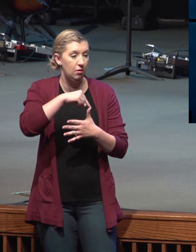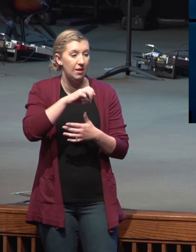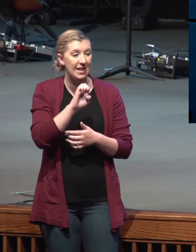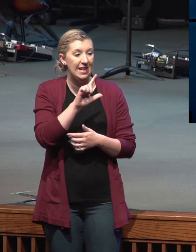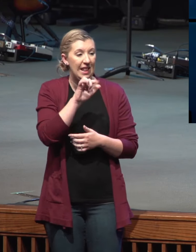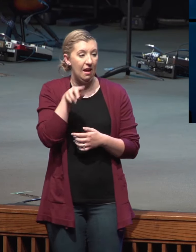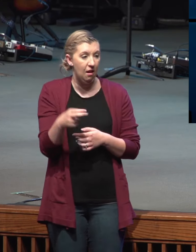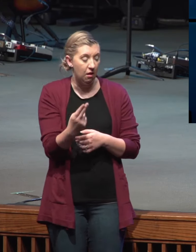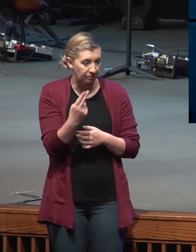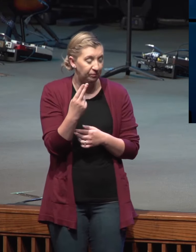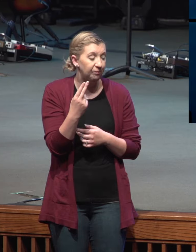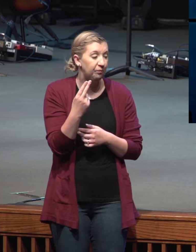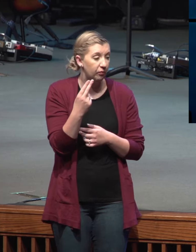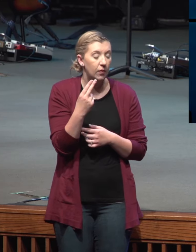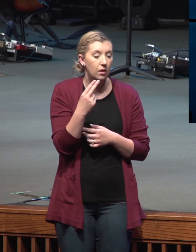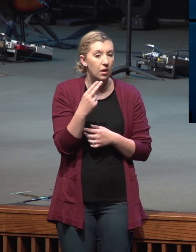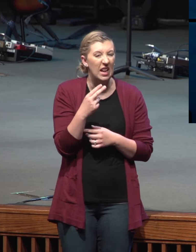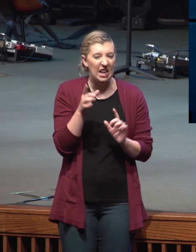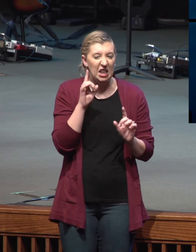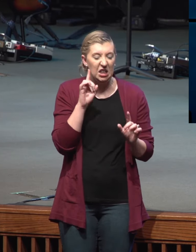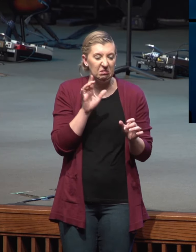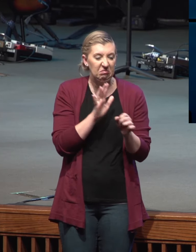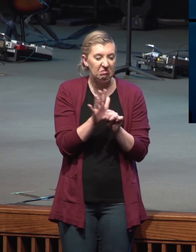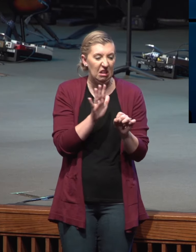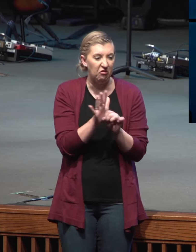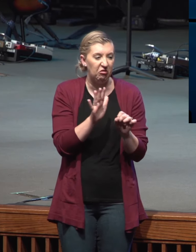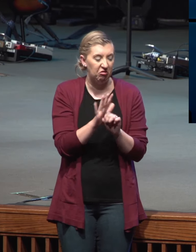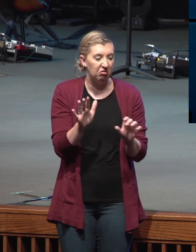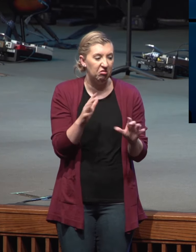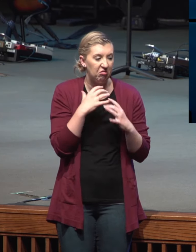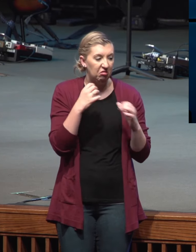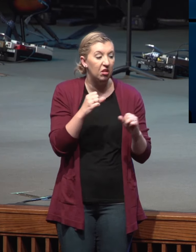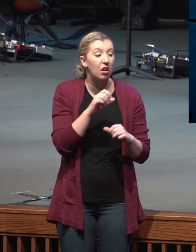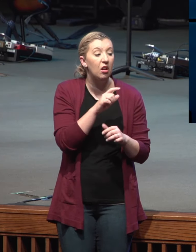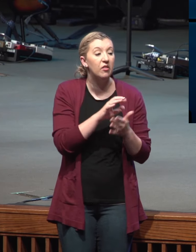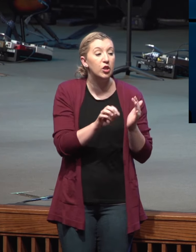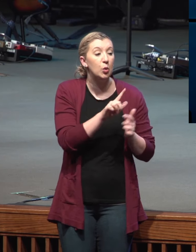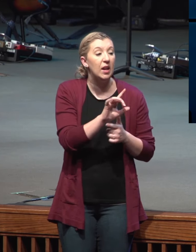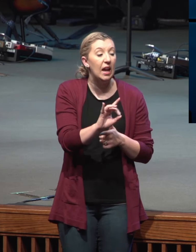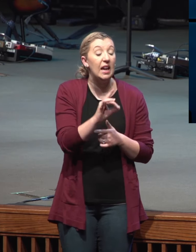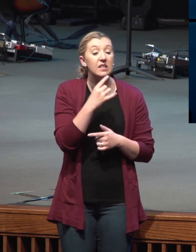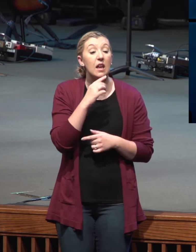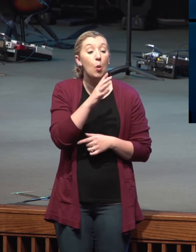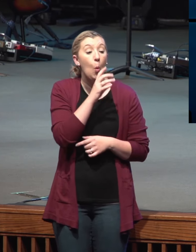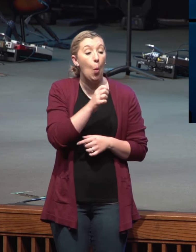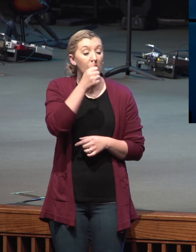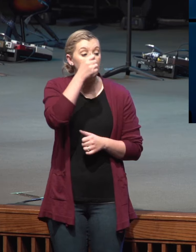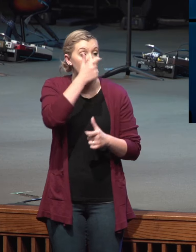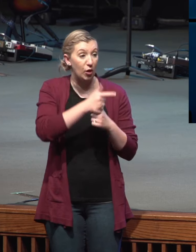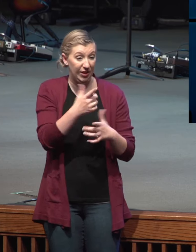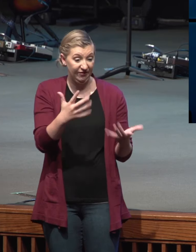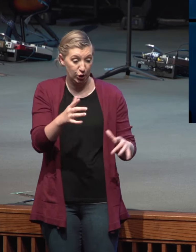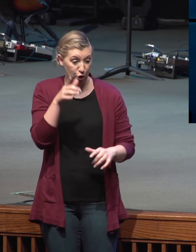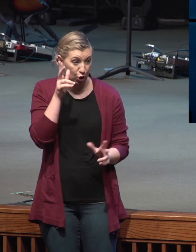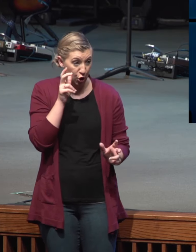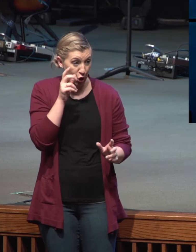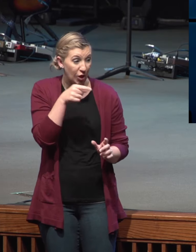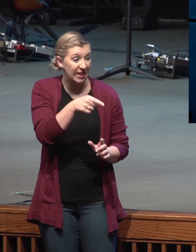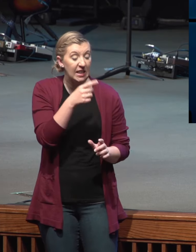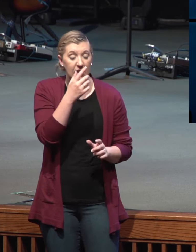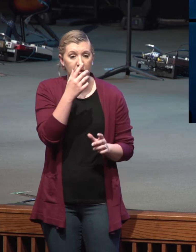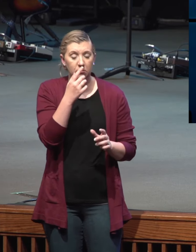Eliab, he's heard enough. Verse 28 says, now Eliab, his eldest brother, heard when he spoke